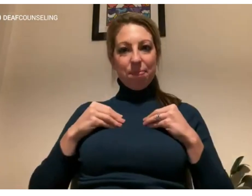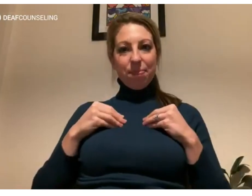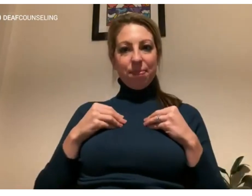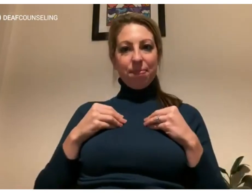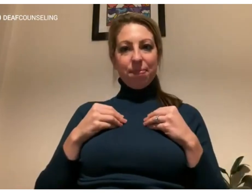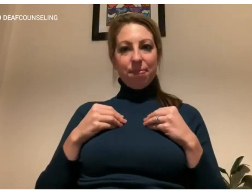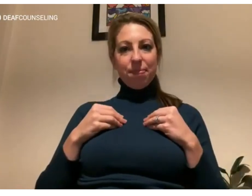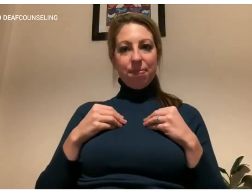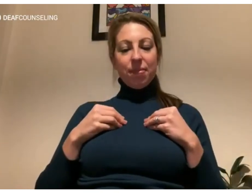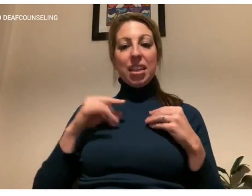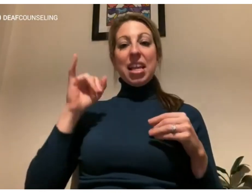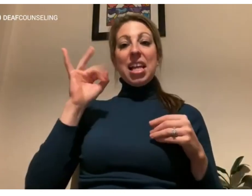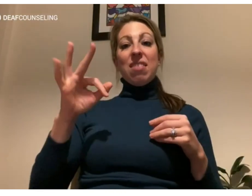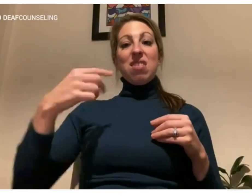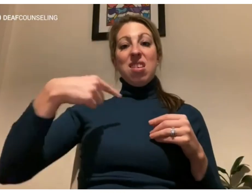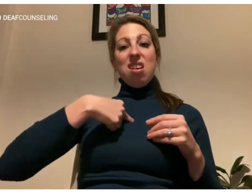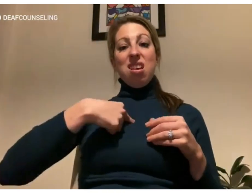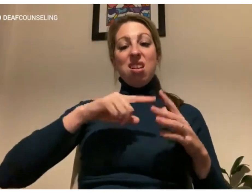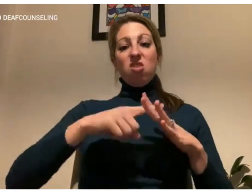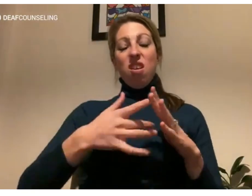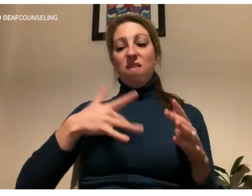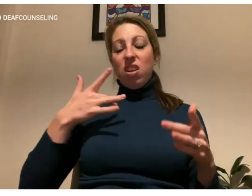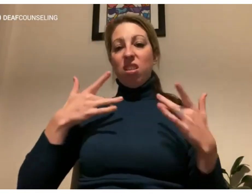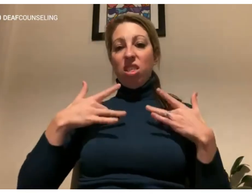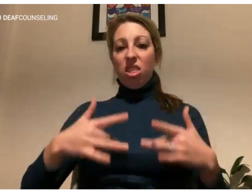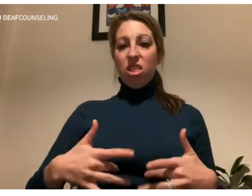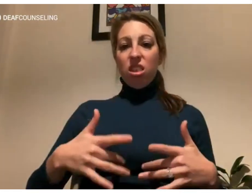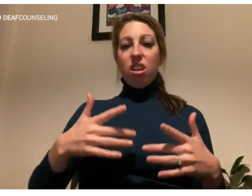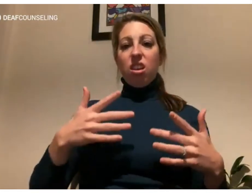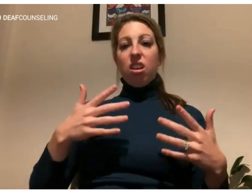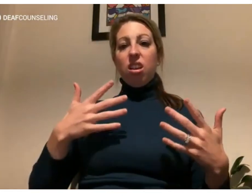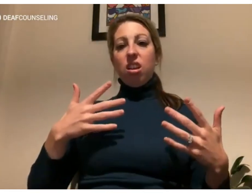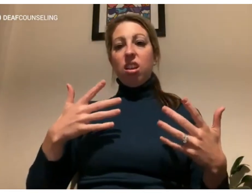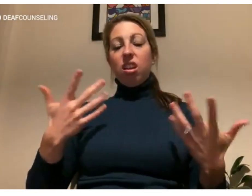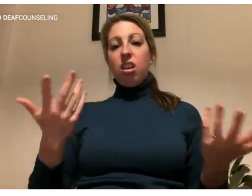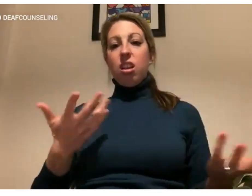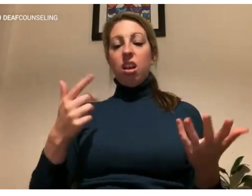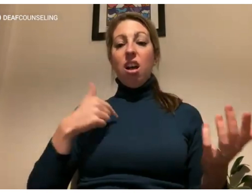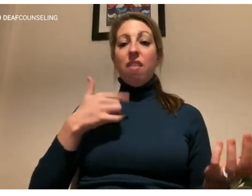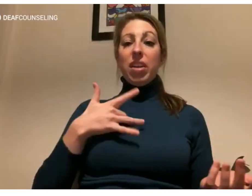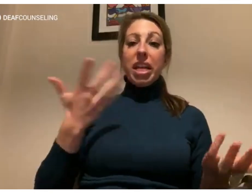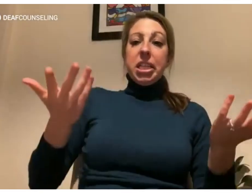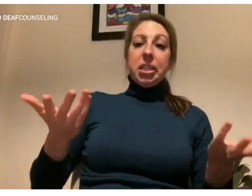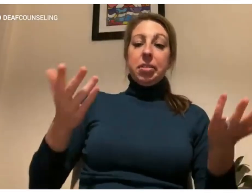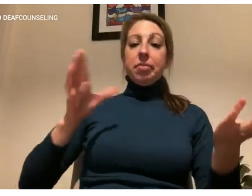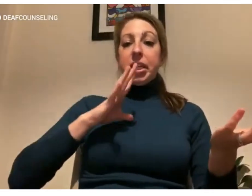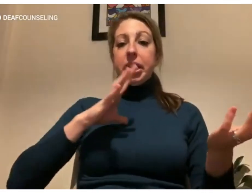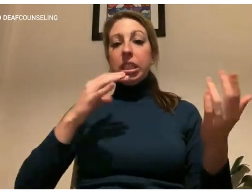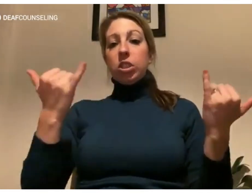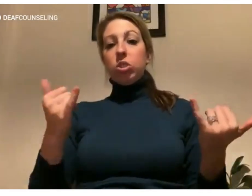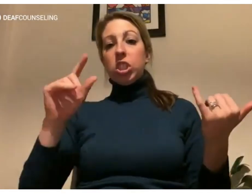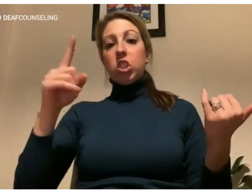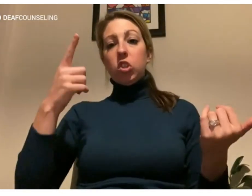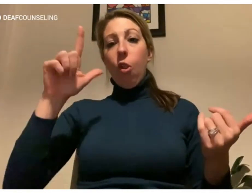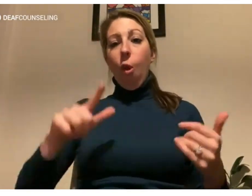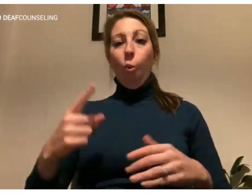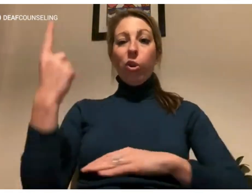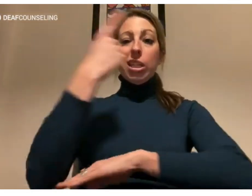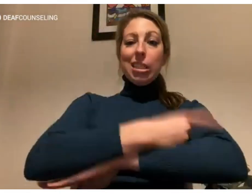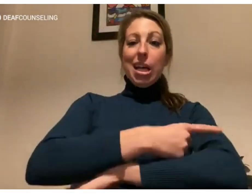And it's all about acceptance. If I start to feel some type of way, it's